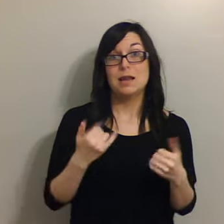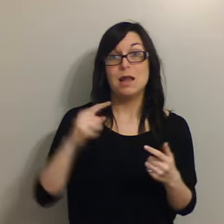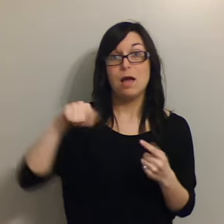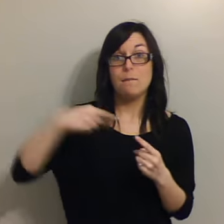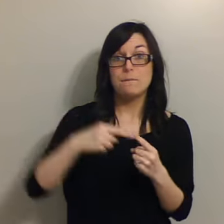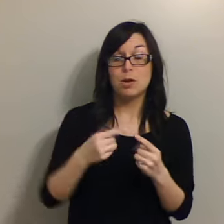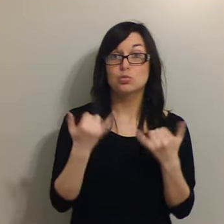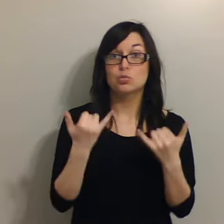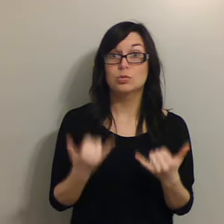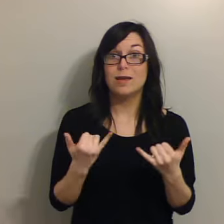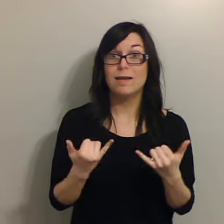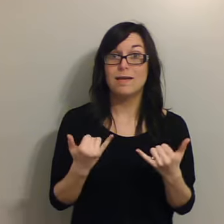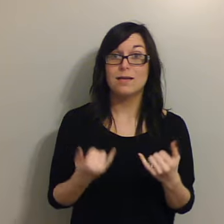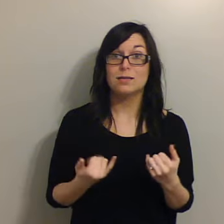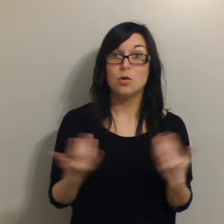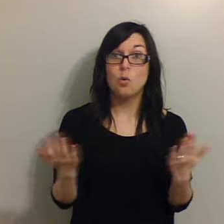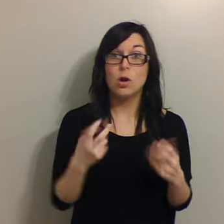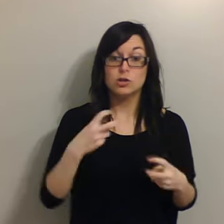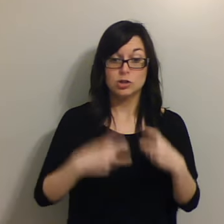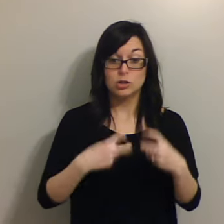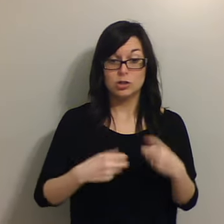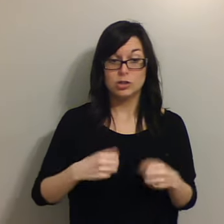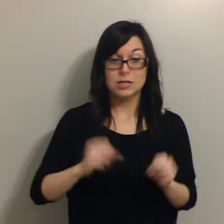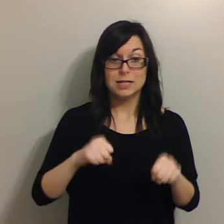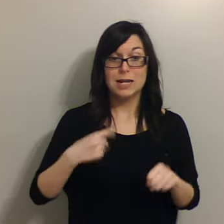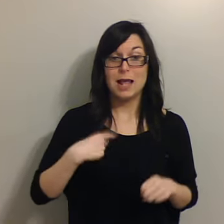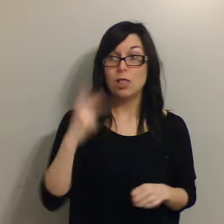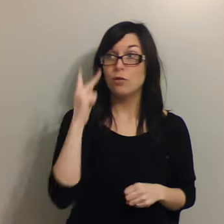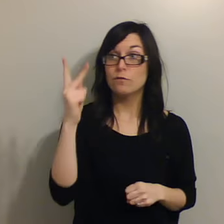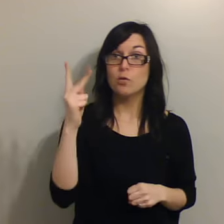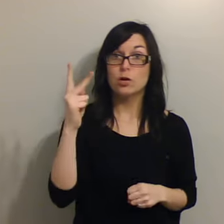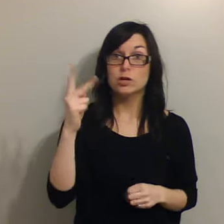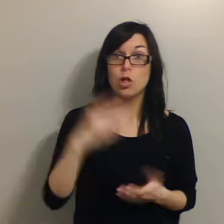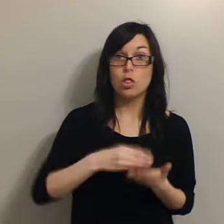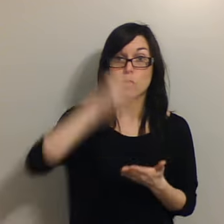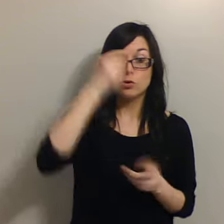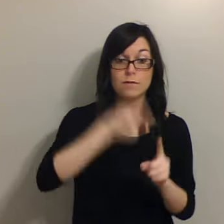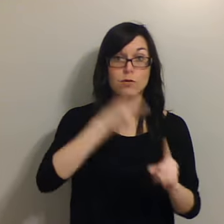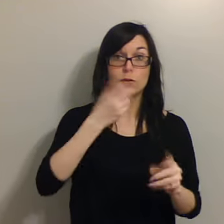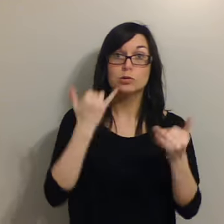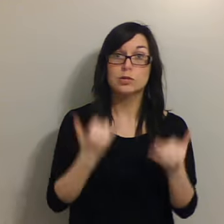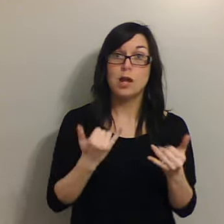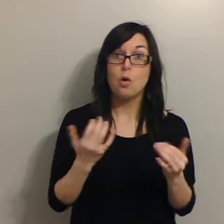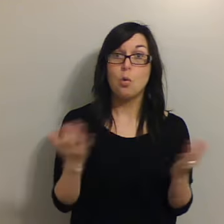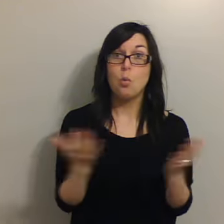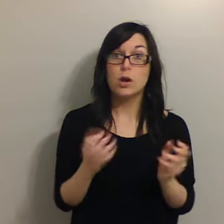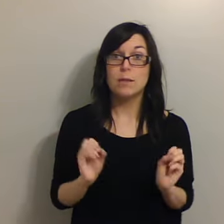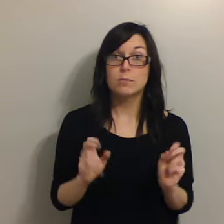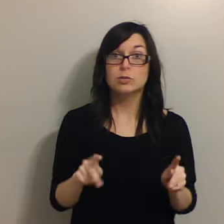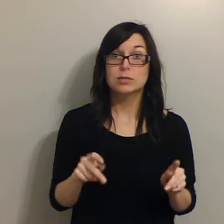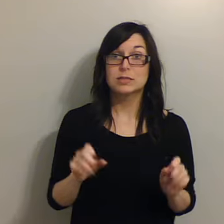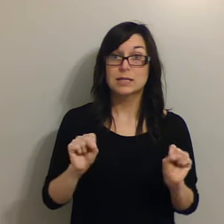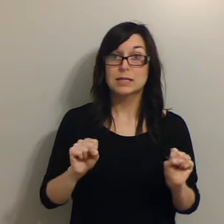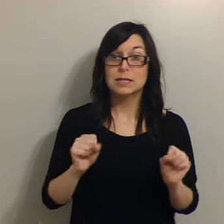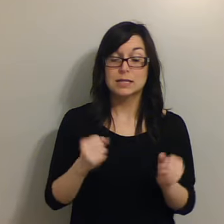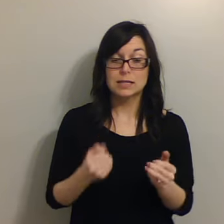look forward to learning from today? What new opportunities can I create today? When facing